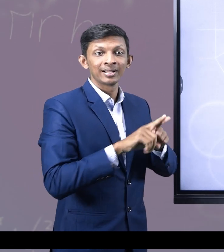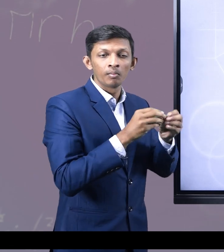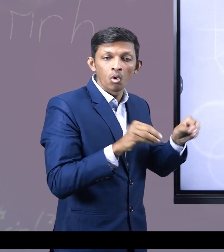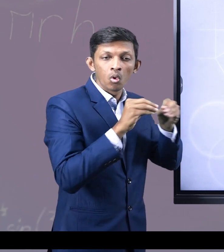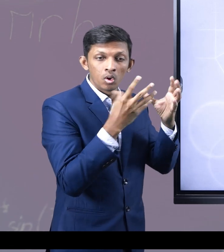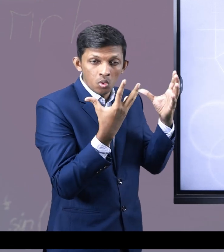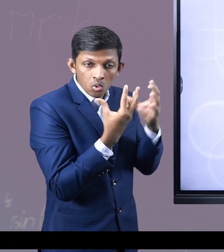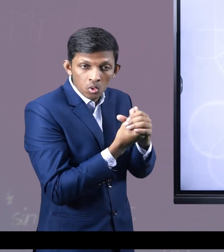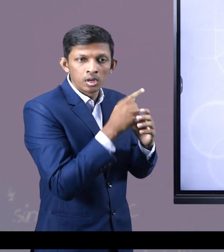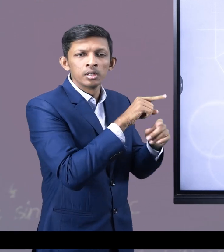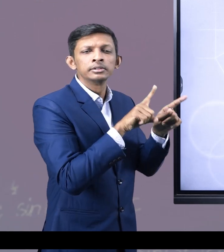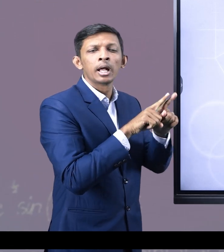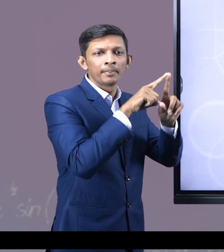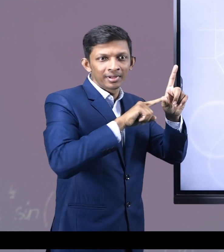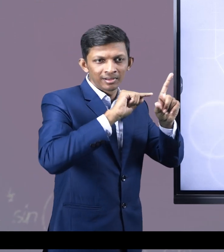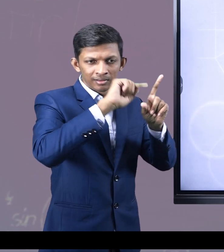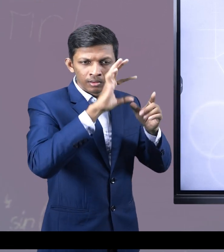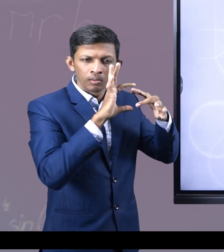The above pair of the angles is